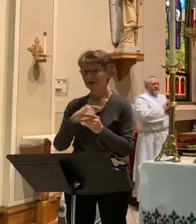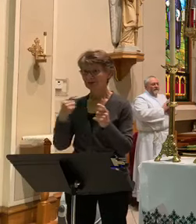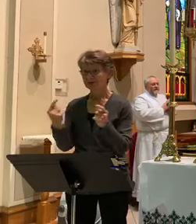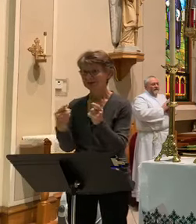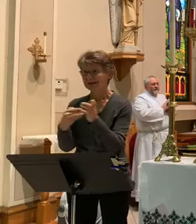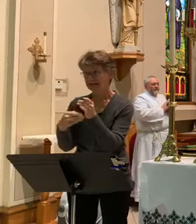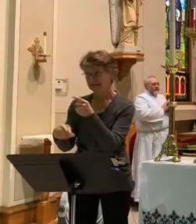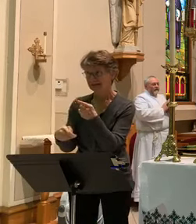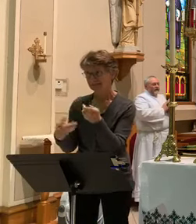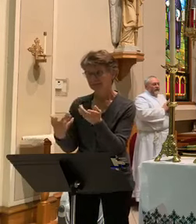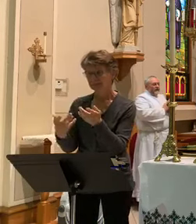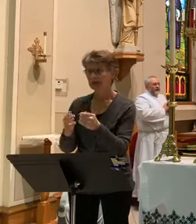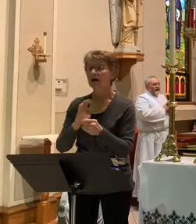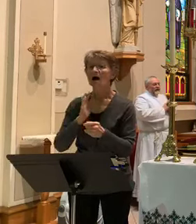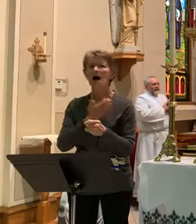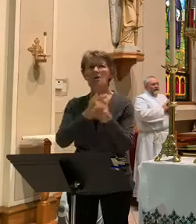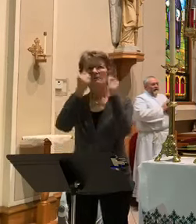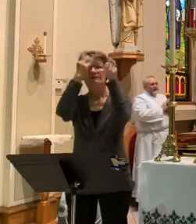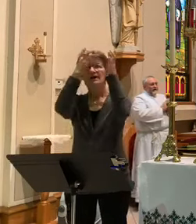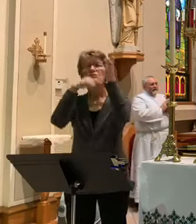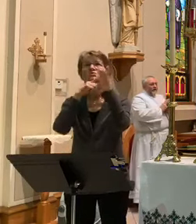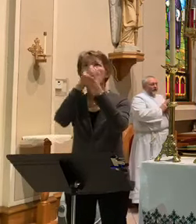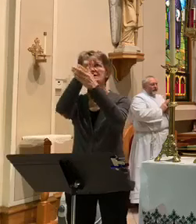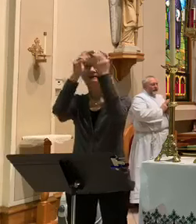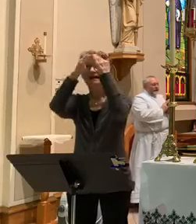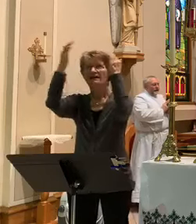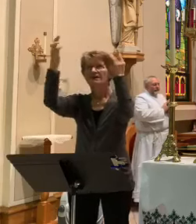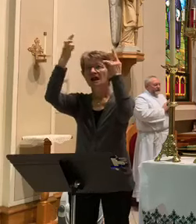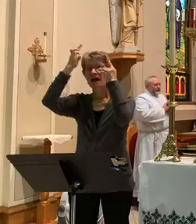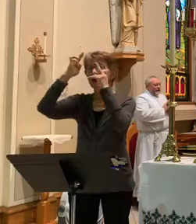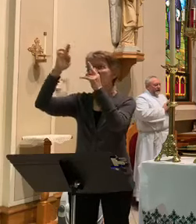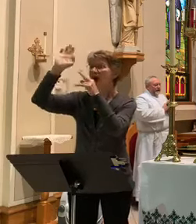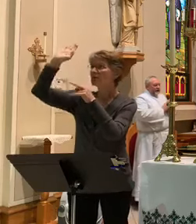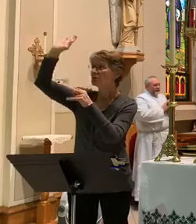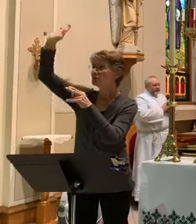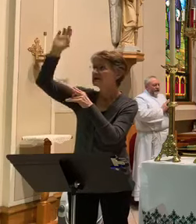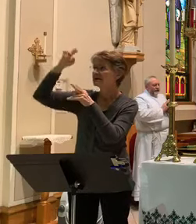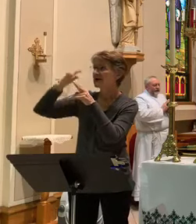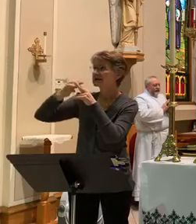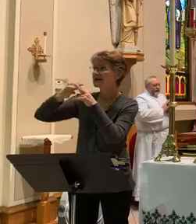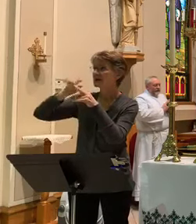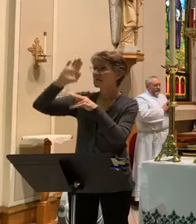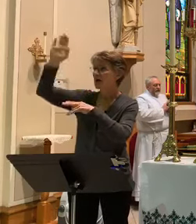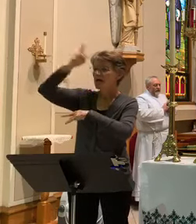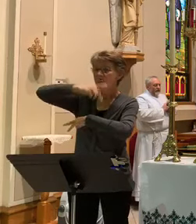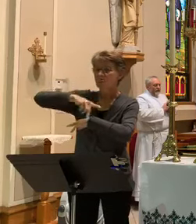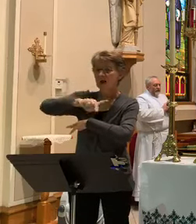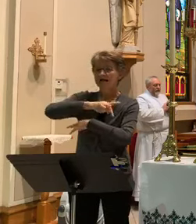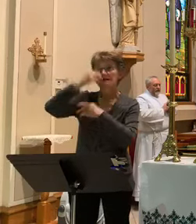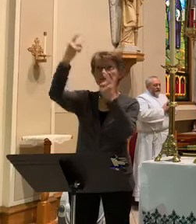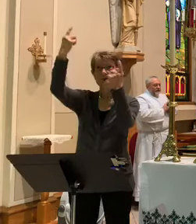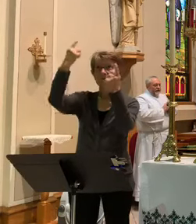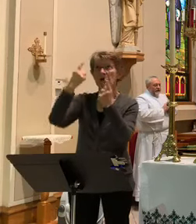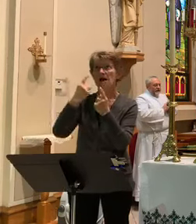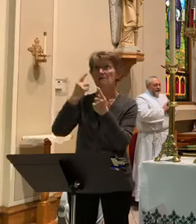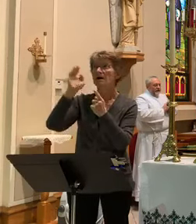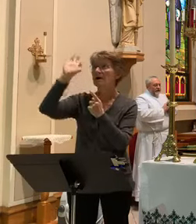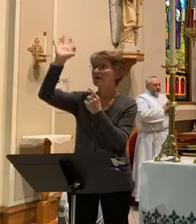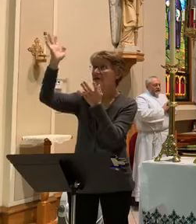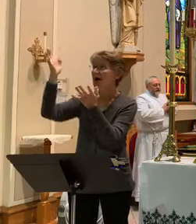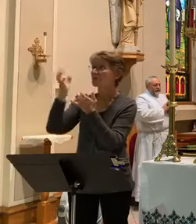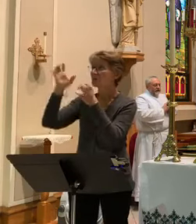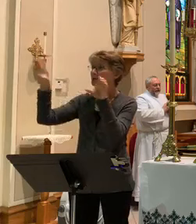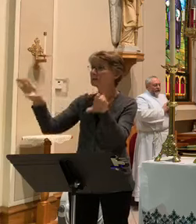we say, Our Father, who art in heaven, hallowed be thy name. Thy kingdom